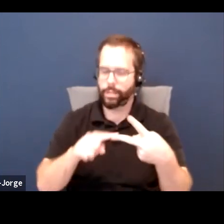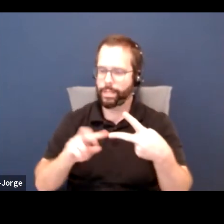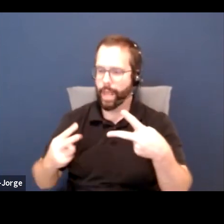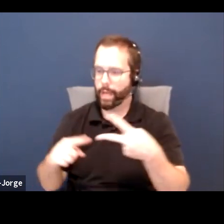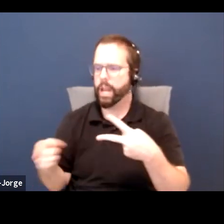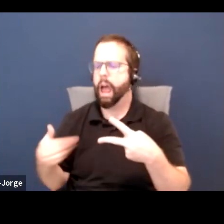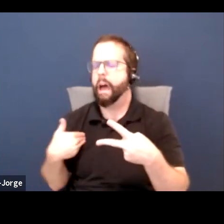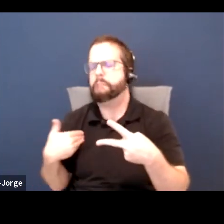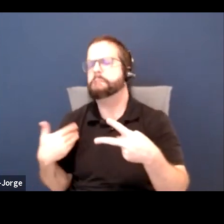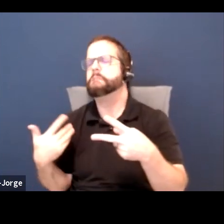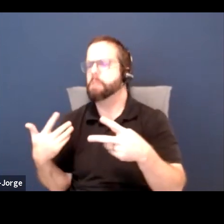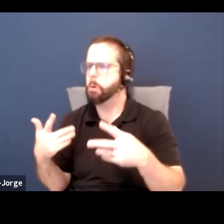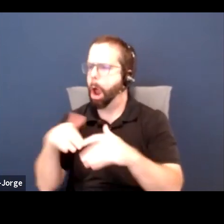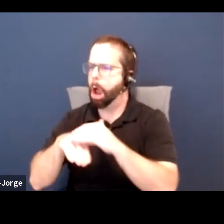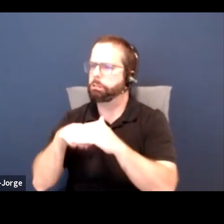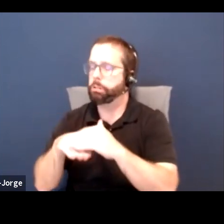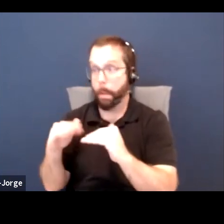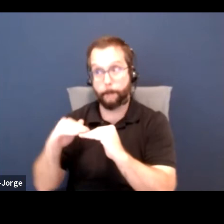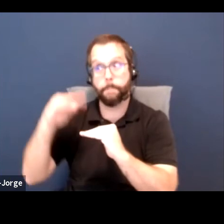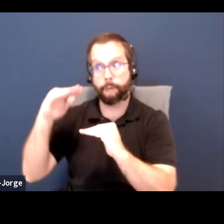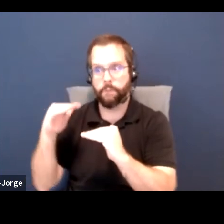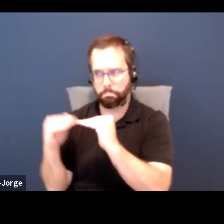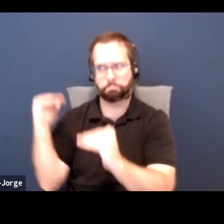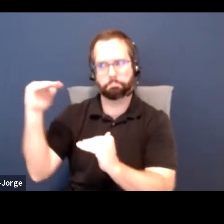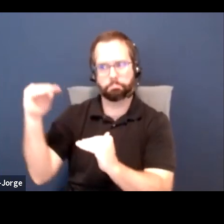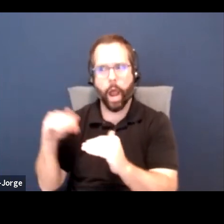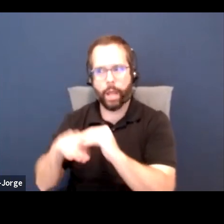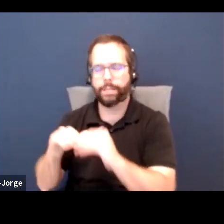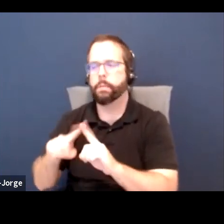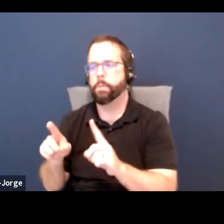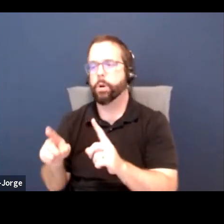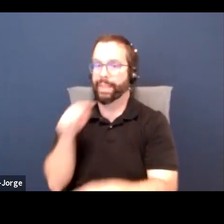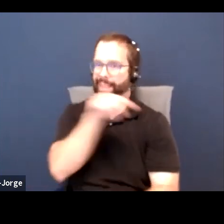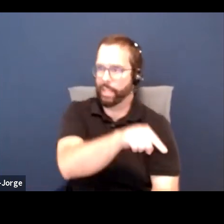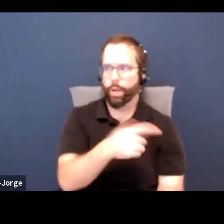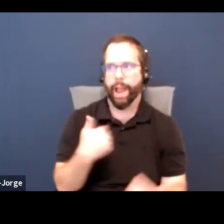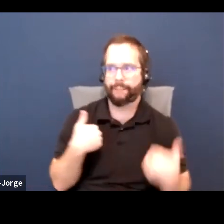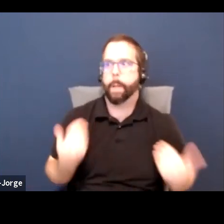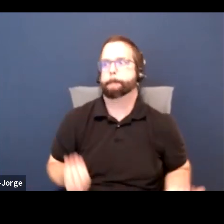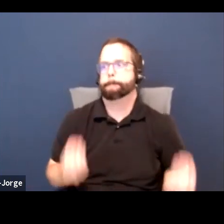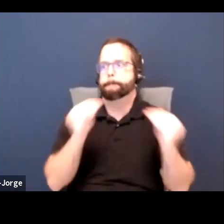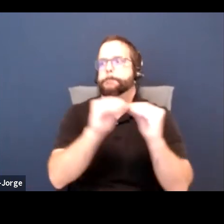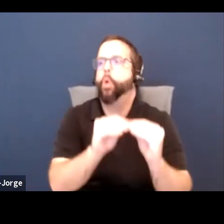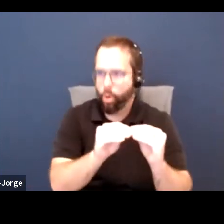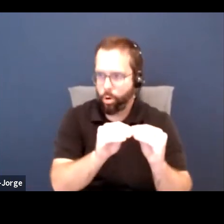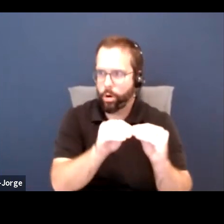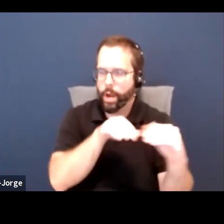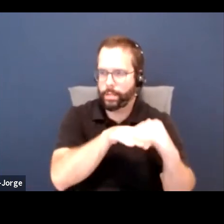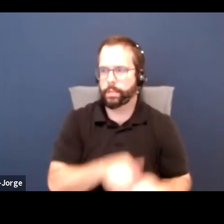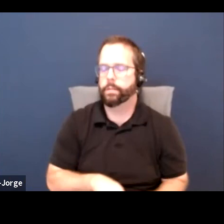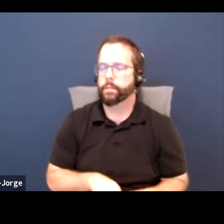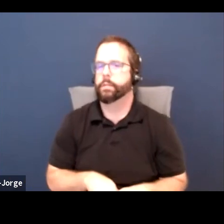for that park and the preference of the public was different, but what ended up happening was the